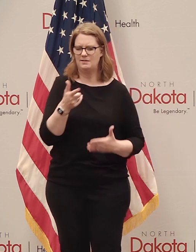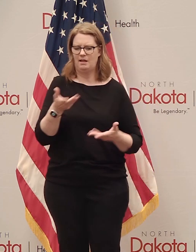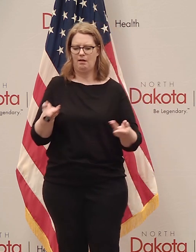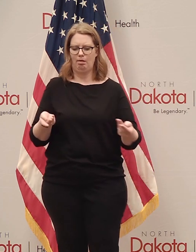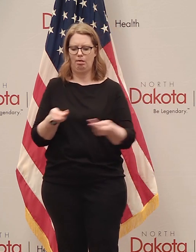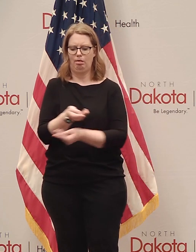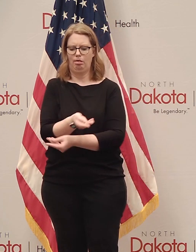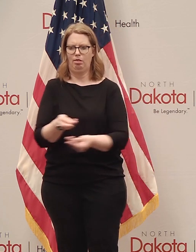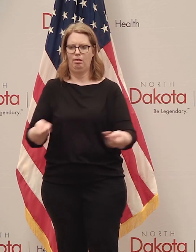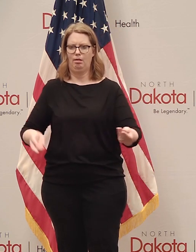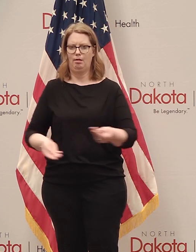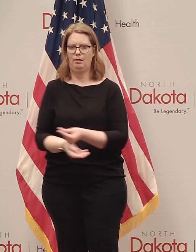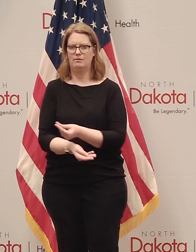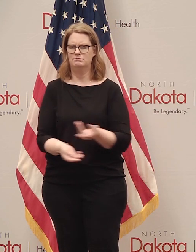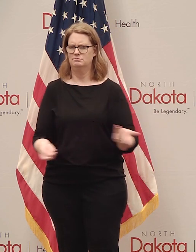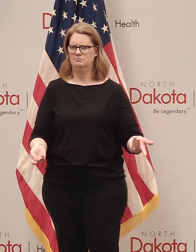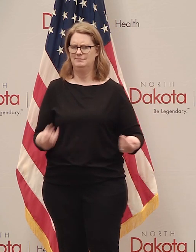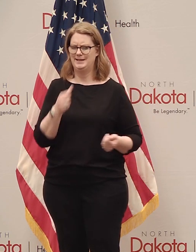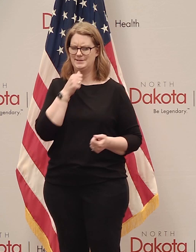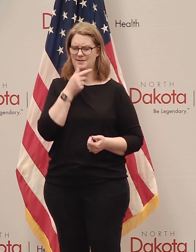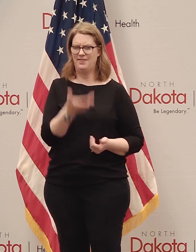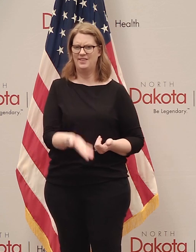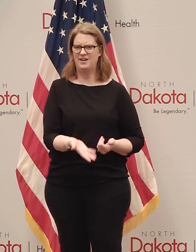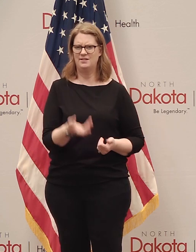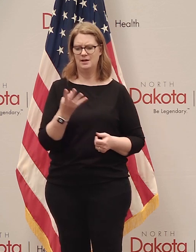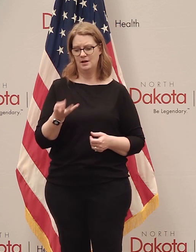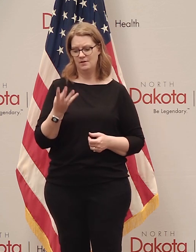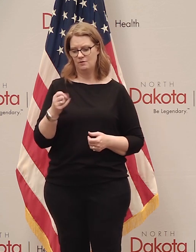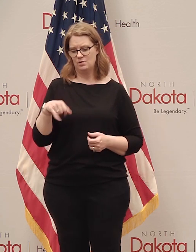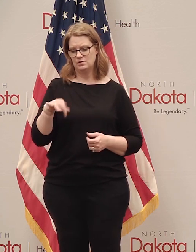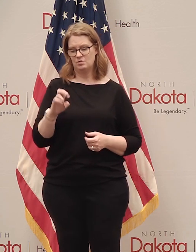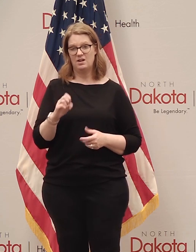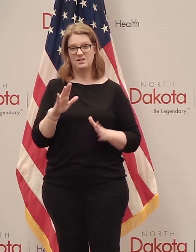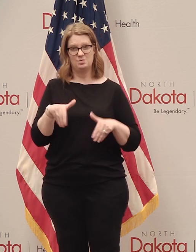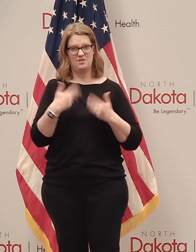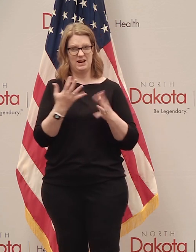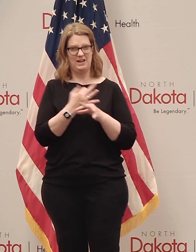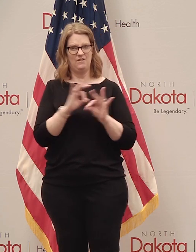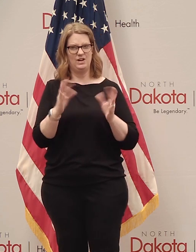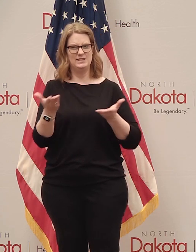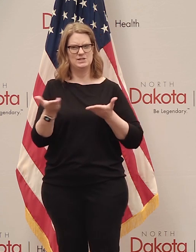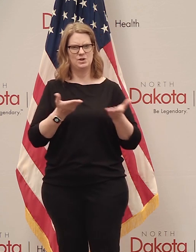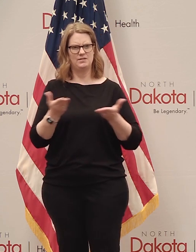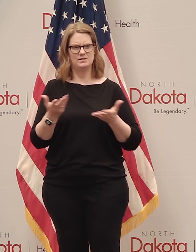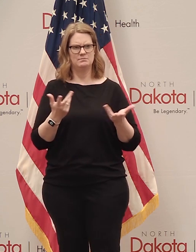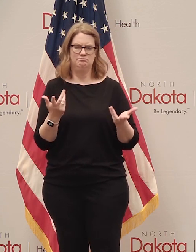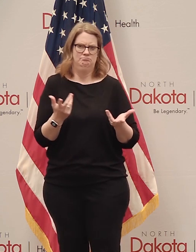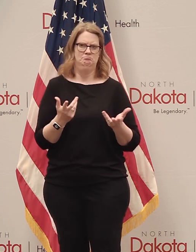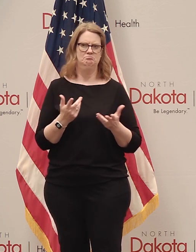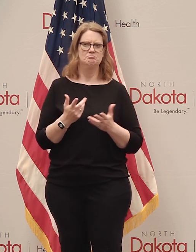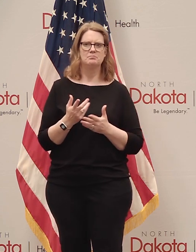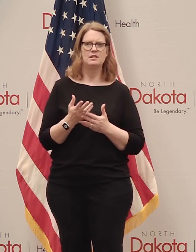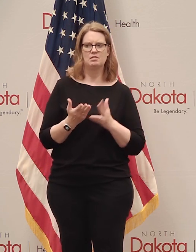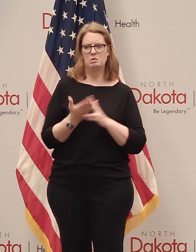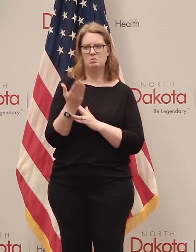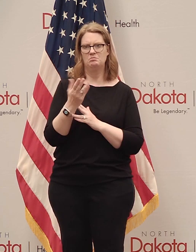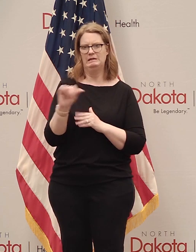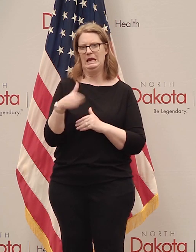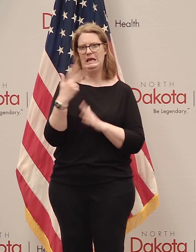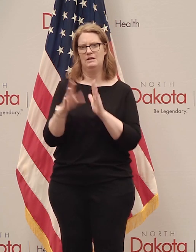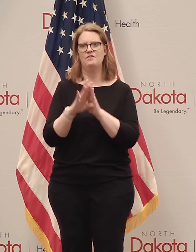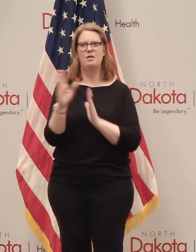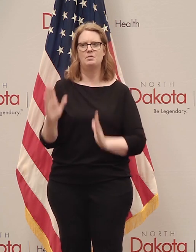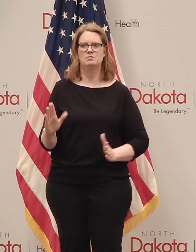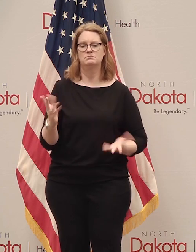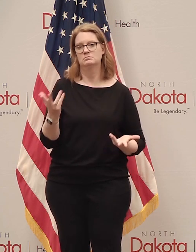of any personal data, because it doesn't exist, and what Foursquare is providing a free service that they provide, again, through their software developer kit to any developer that